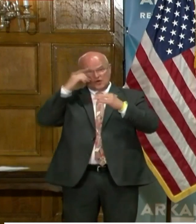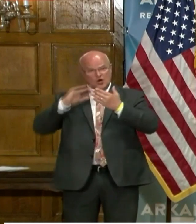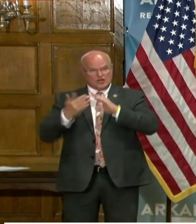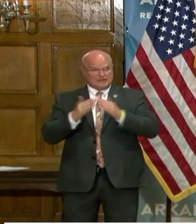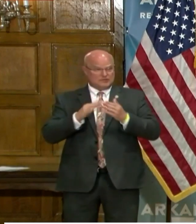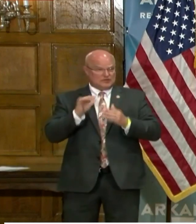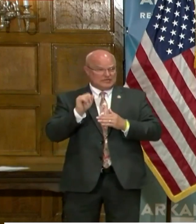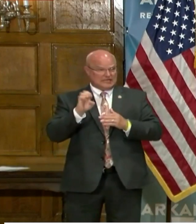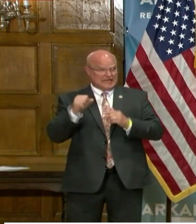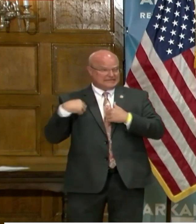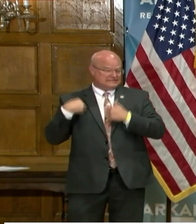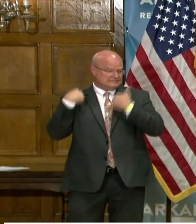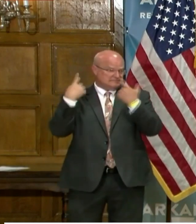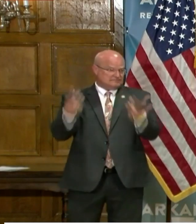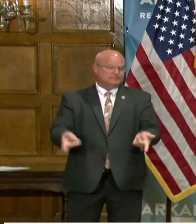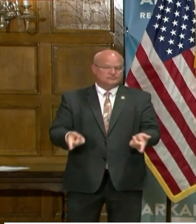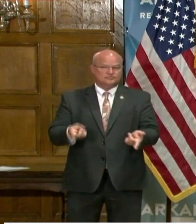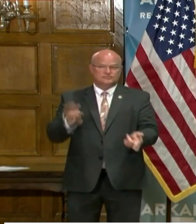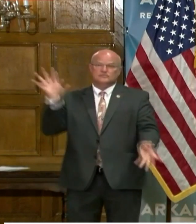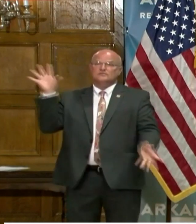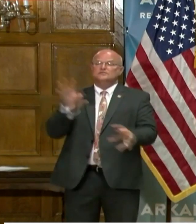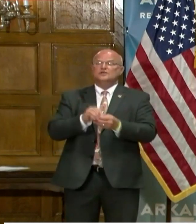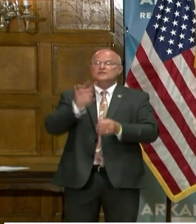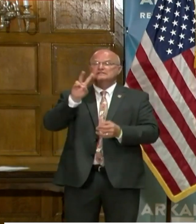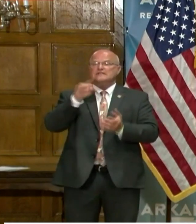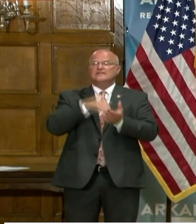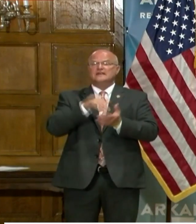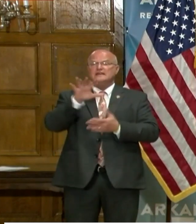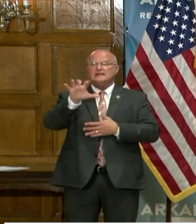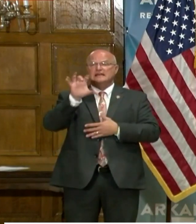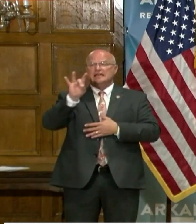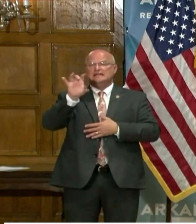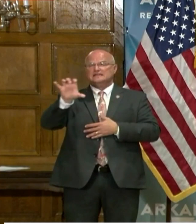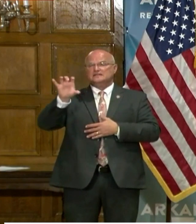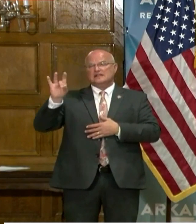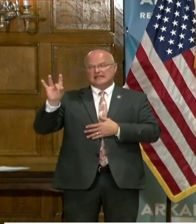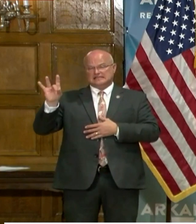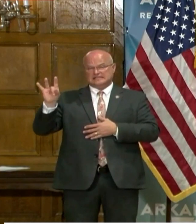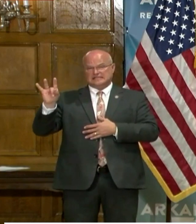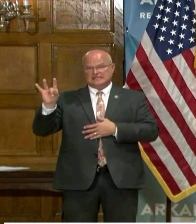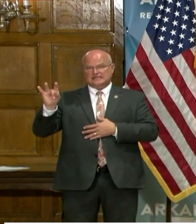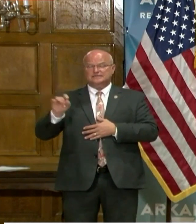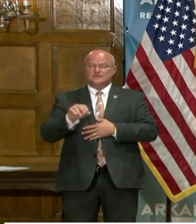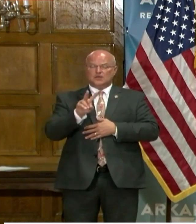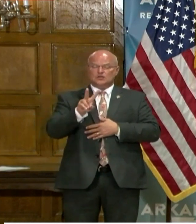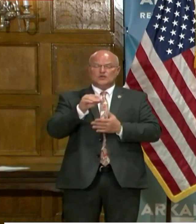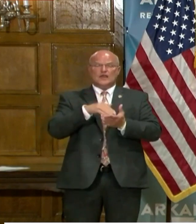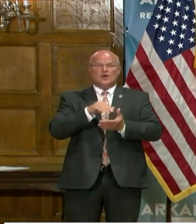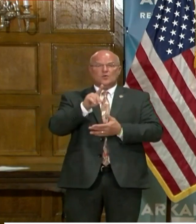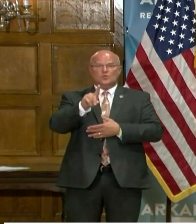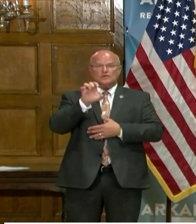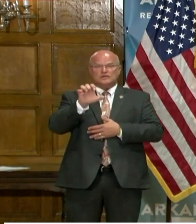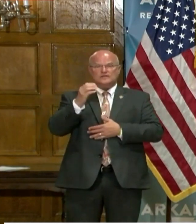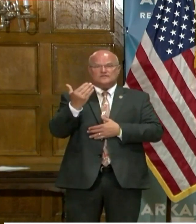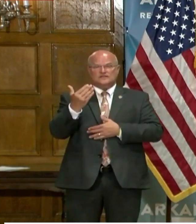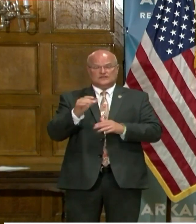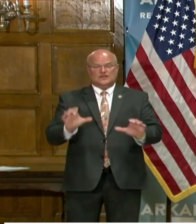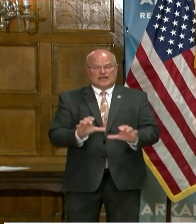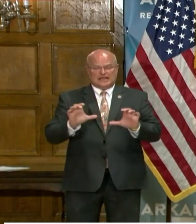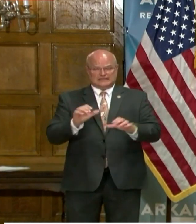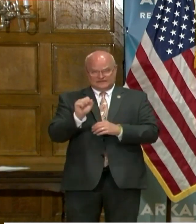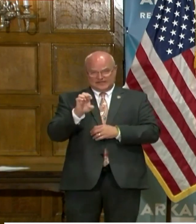community cases. Our total is 7,818. Of these, 2,115 are